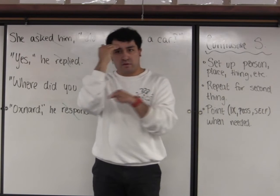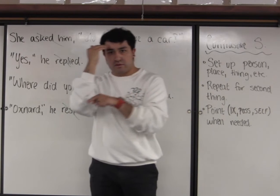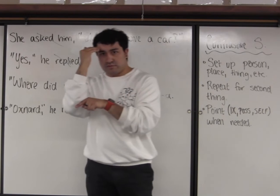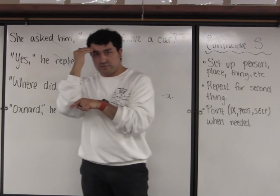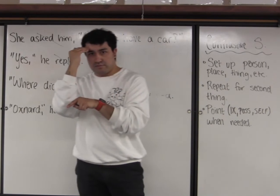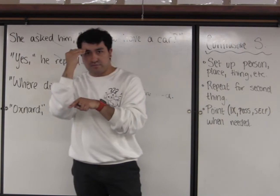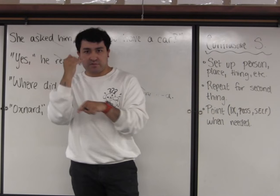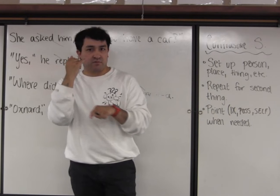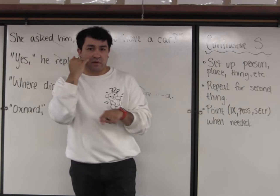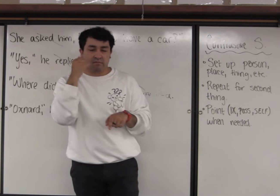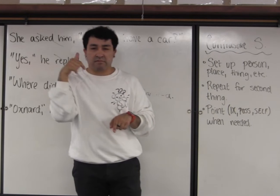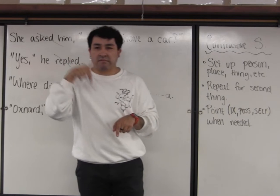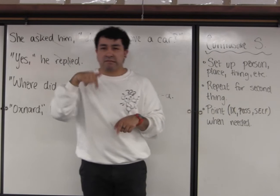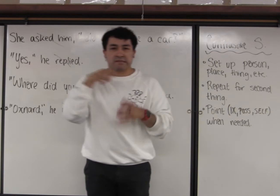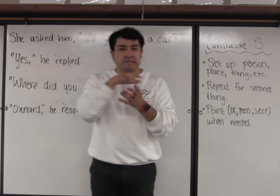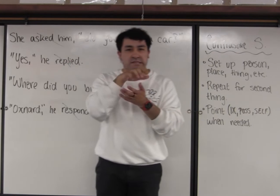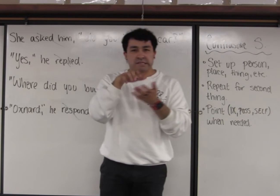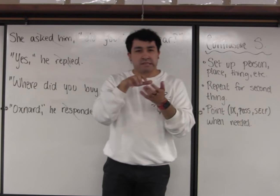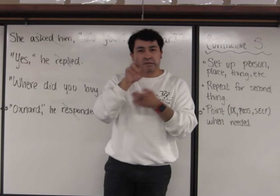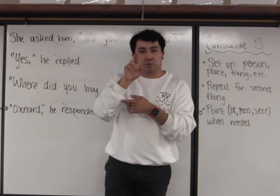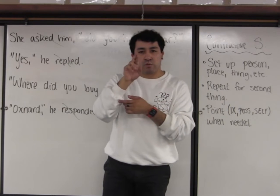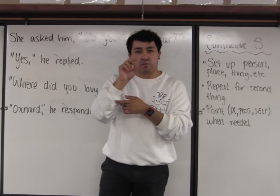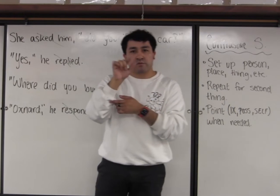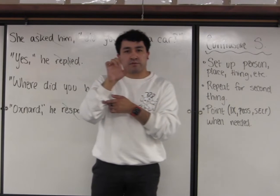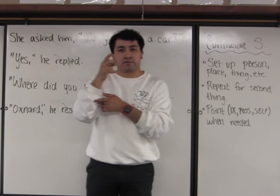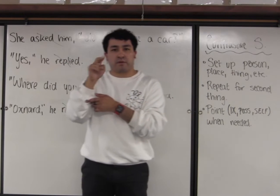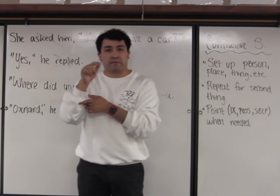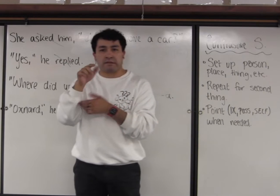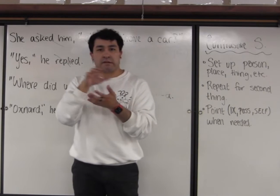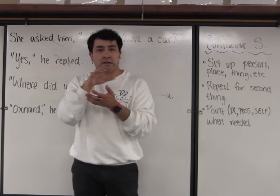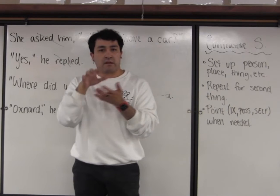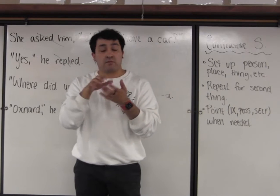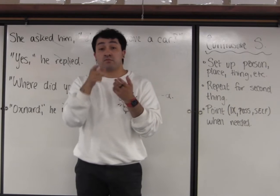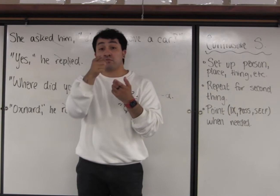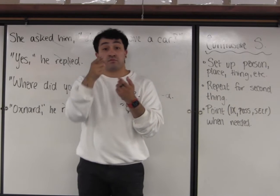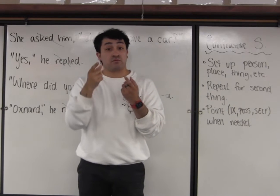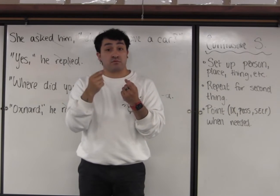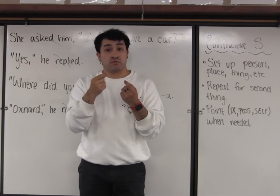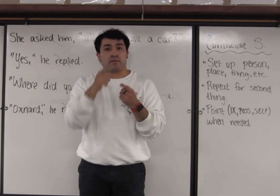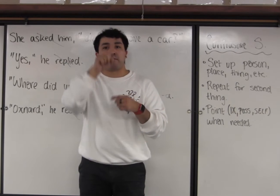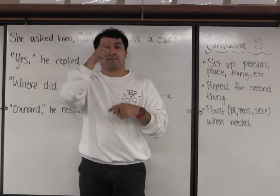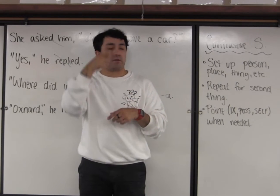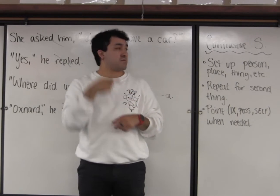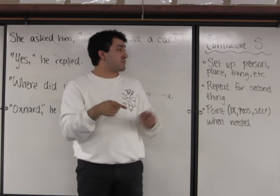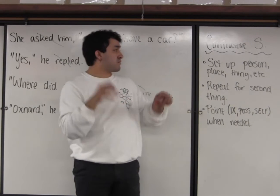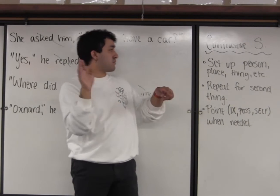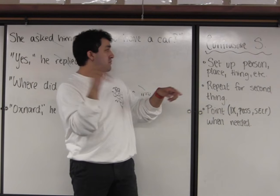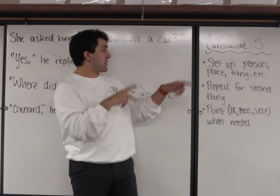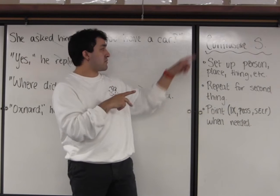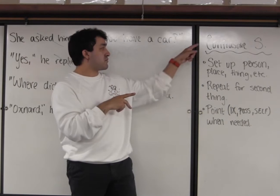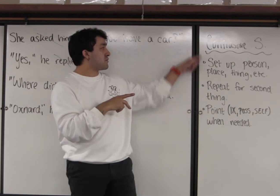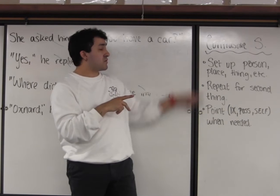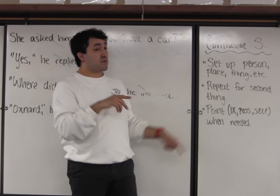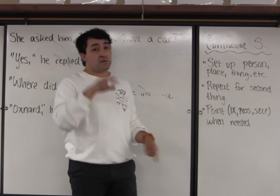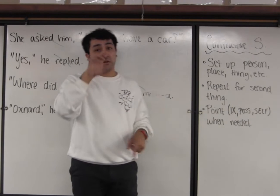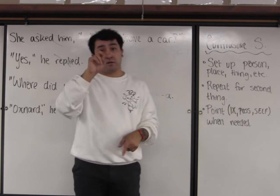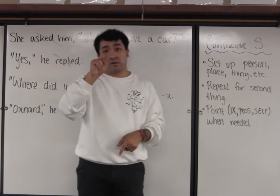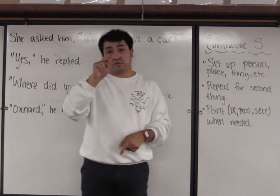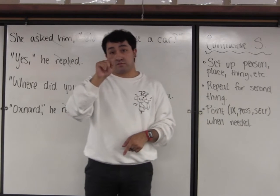yeah, there's a lot of rules and a lot of skills and stuff to know and to develop, and it can be confusing. But remember, the first thing you